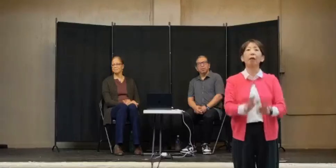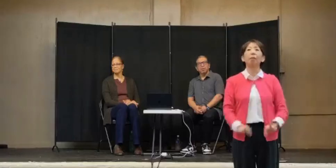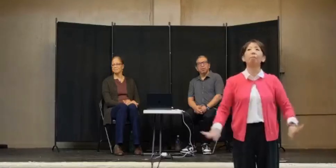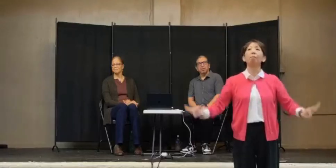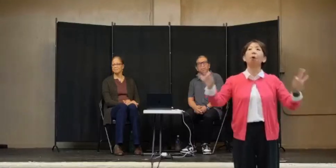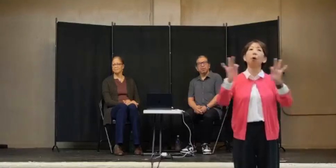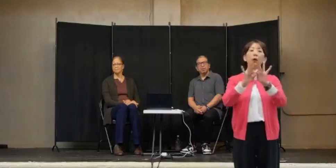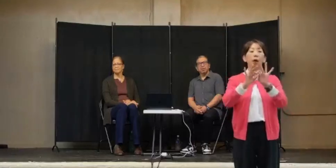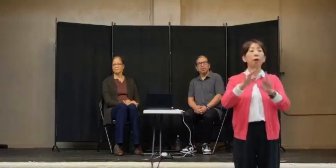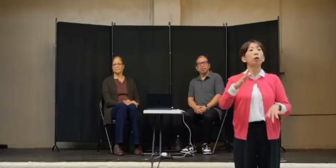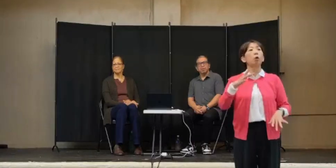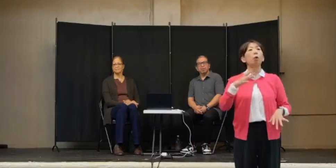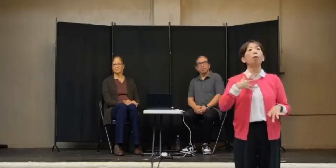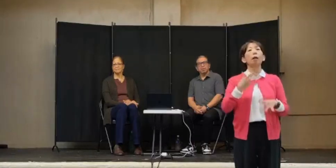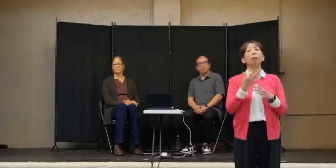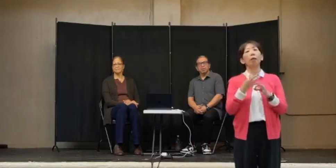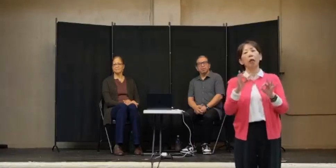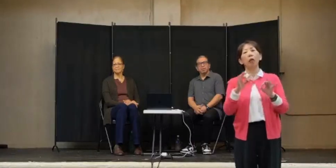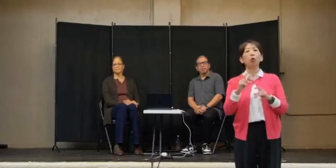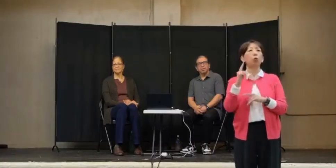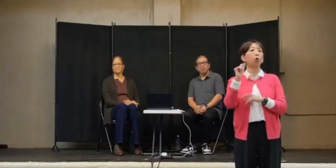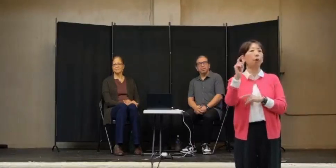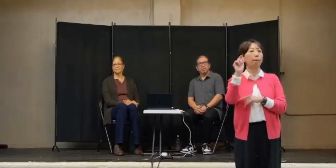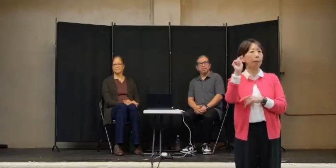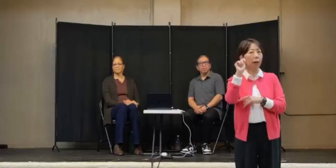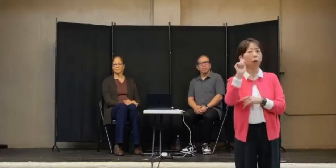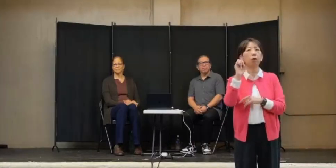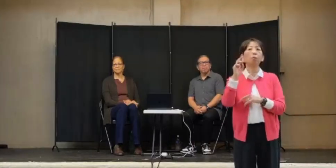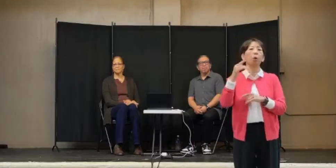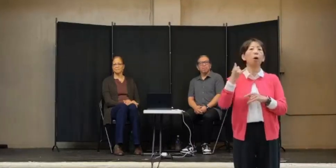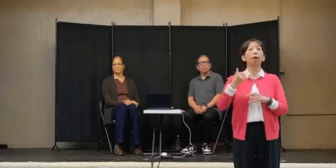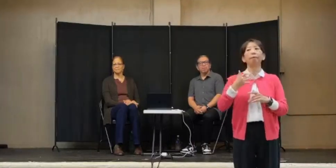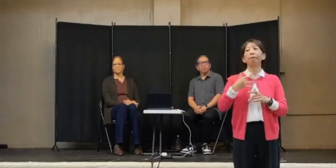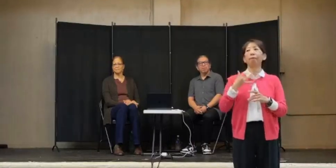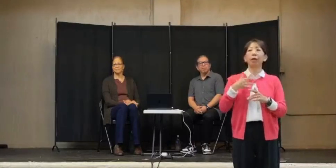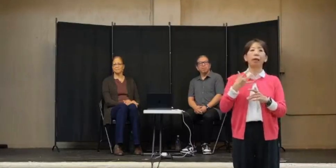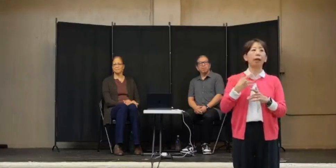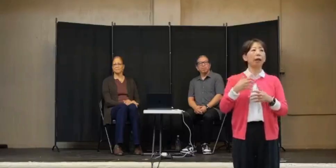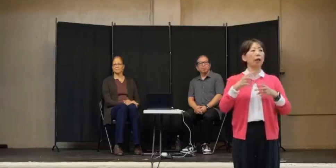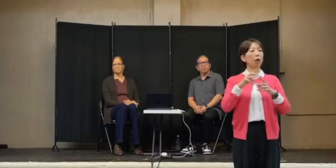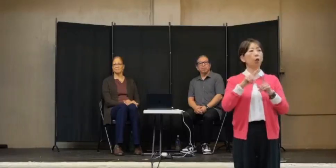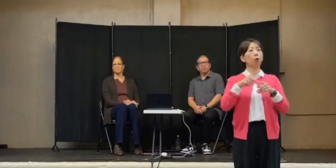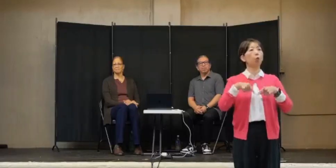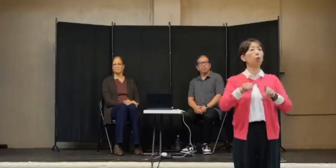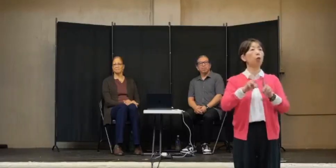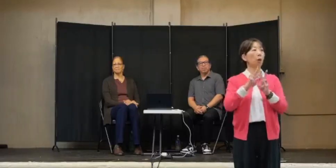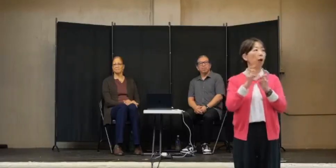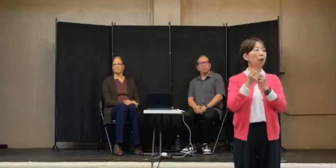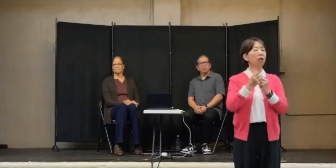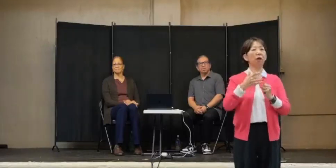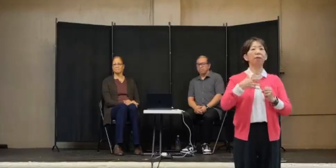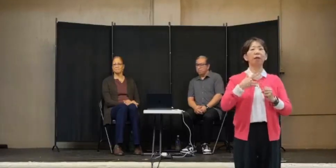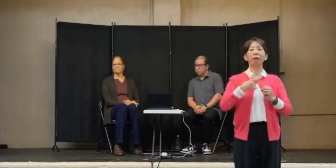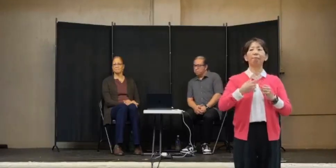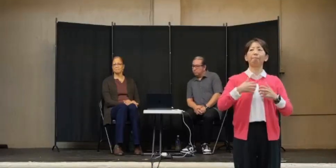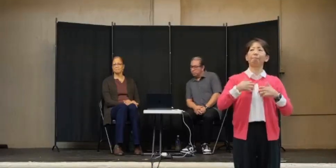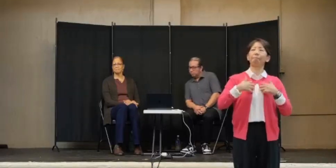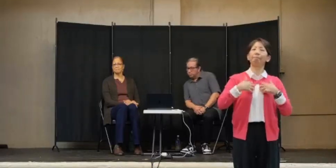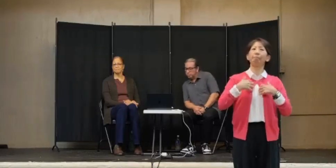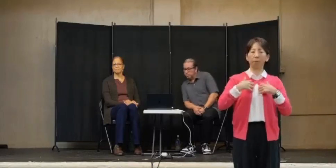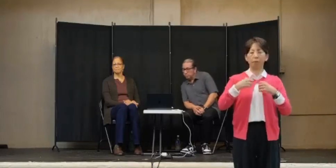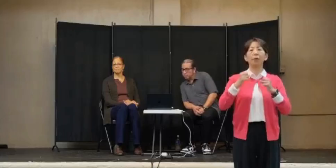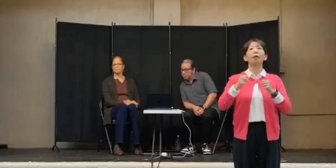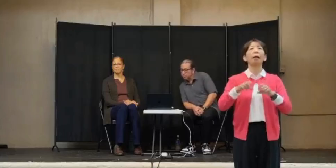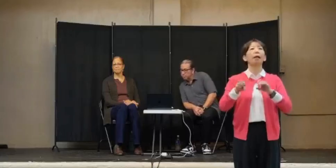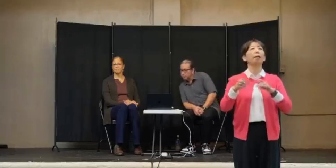Second is self-care is very important, so feel free to take a break, use the restroom during the